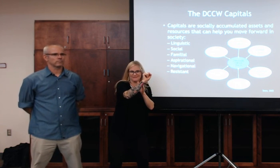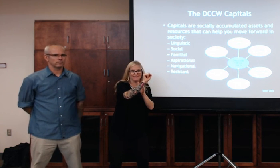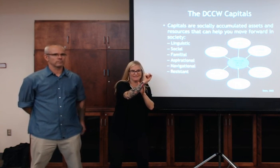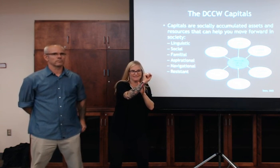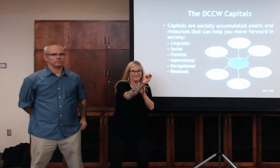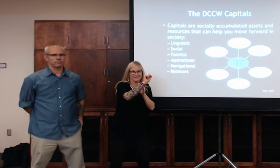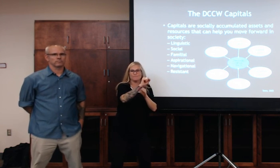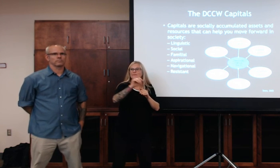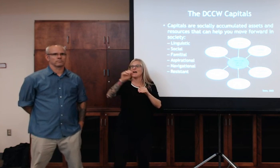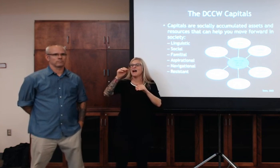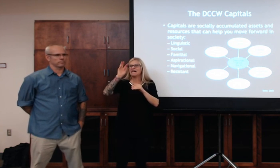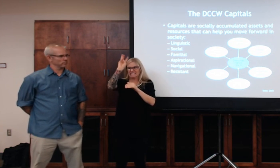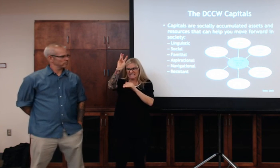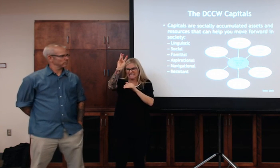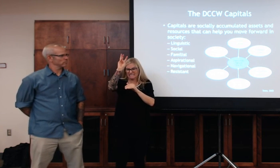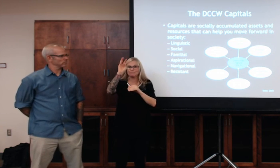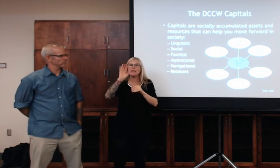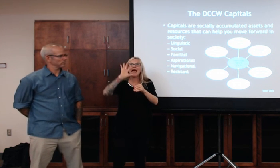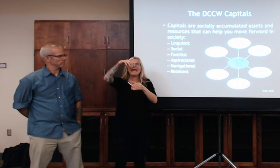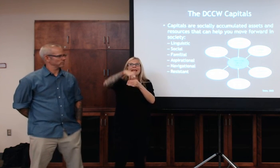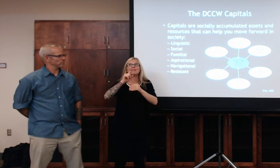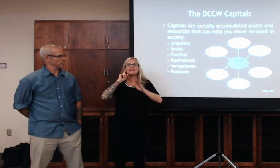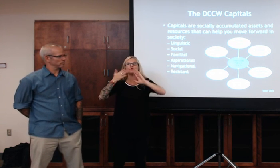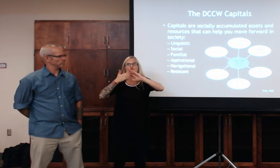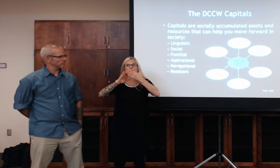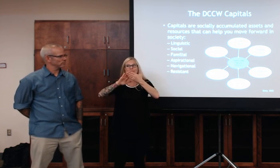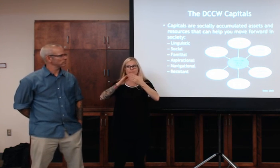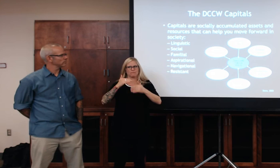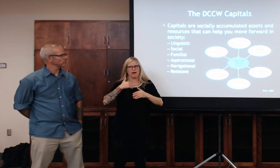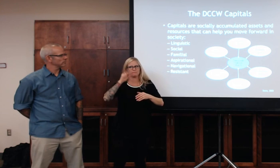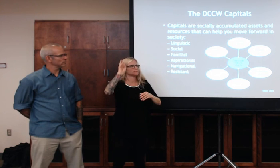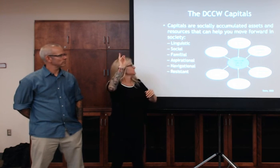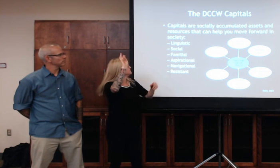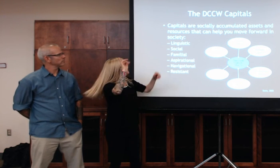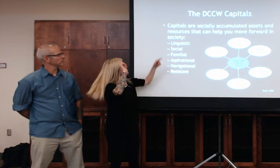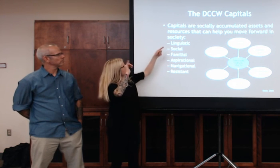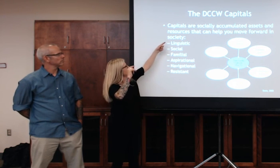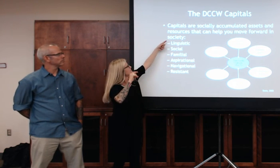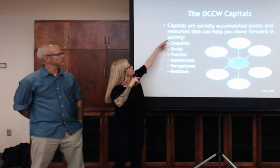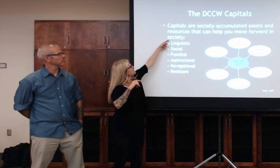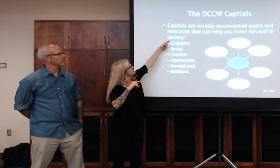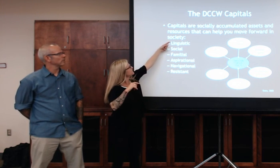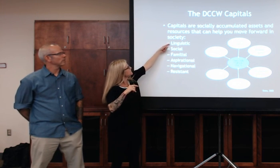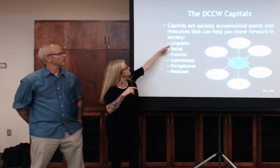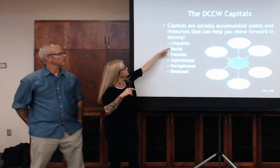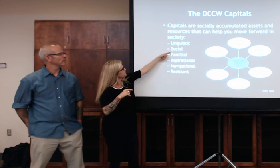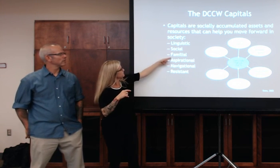tools. There are six, and within the deaf community, we have these six here that are listed.